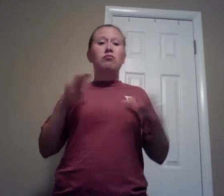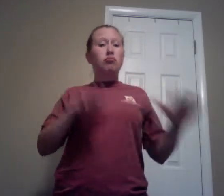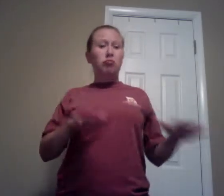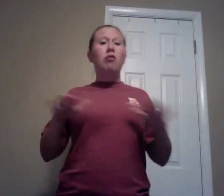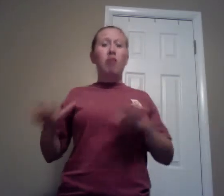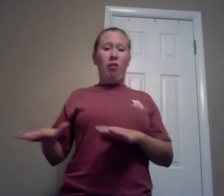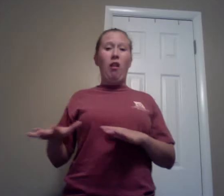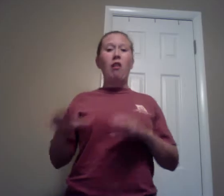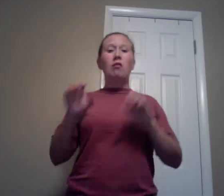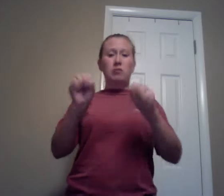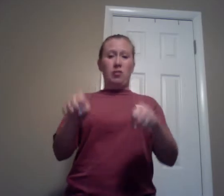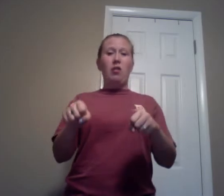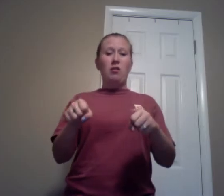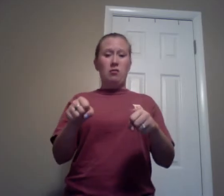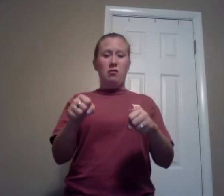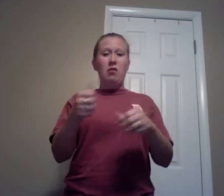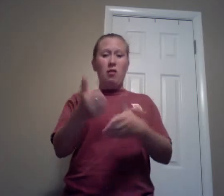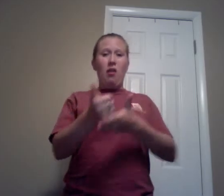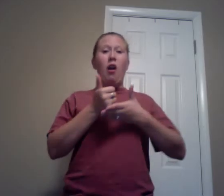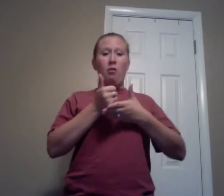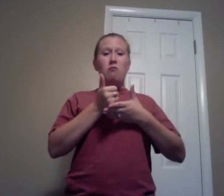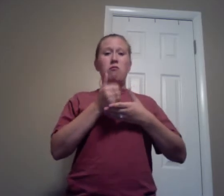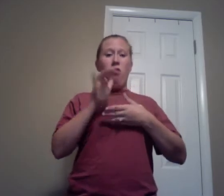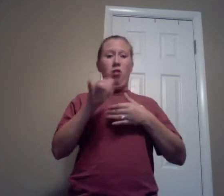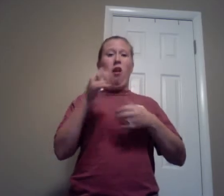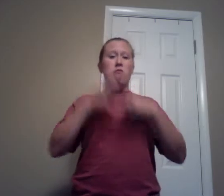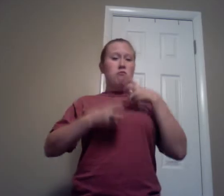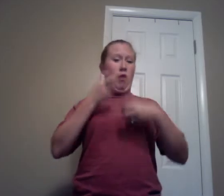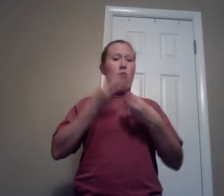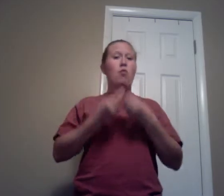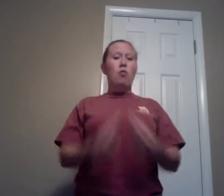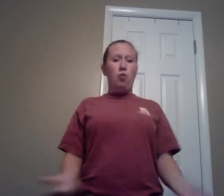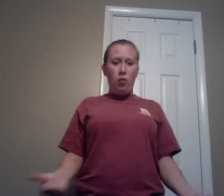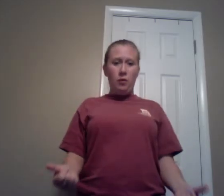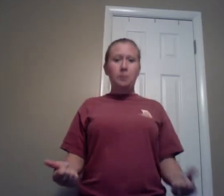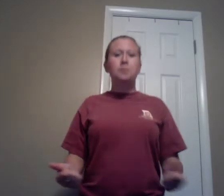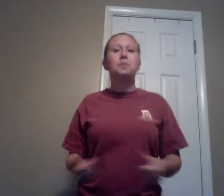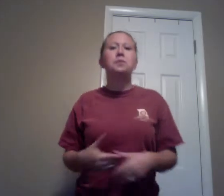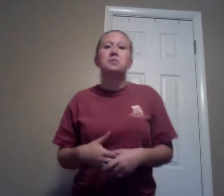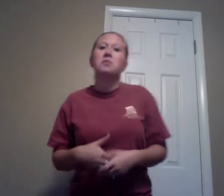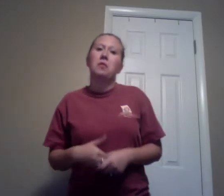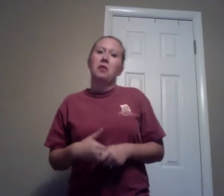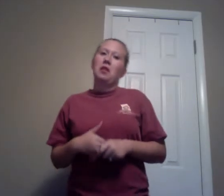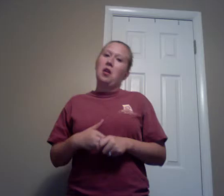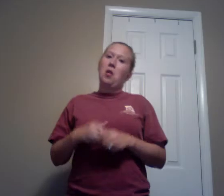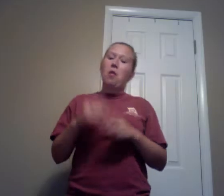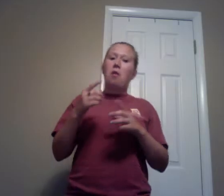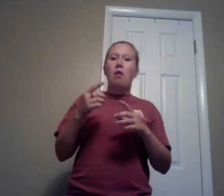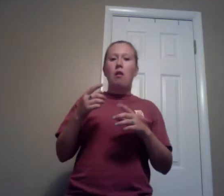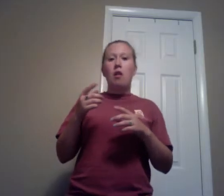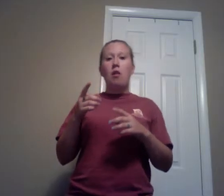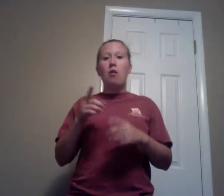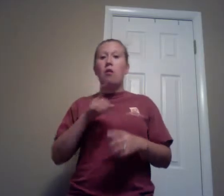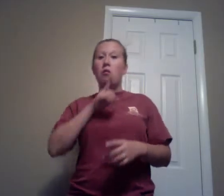way down through the jug, you will begin to notice as you pour glass after glass that fortunately the